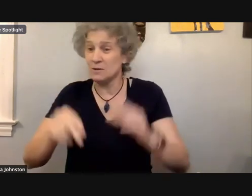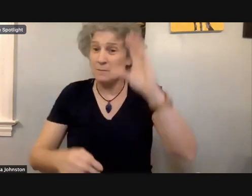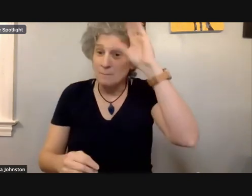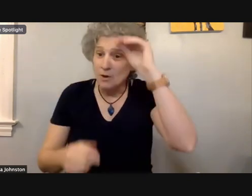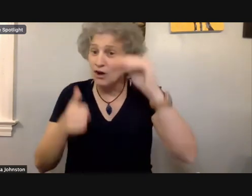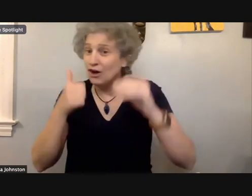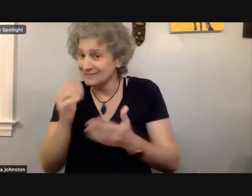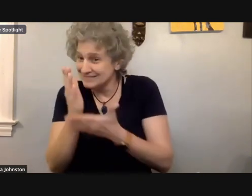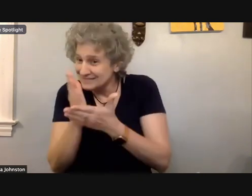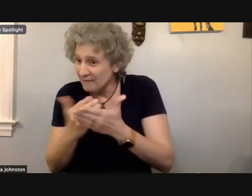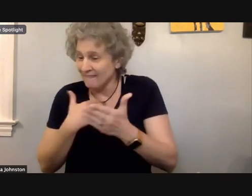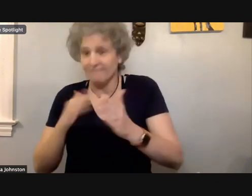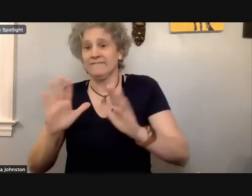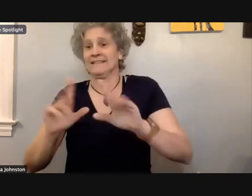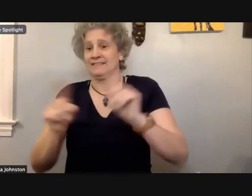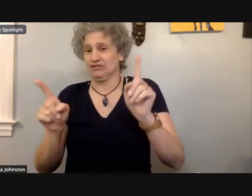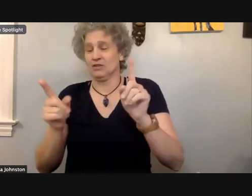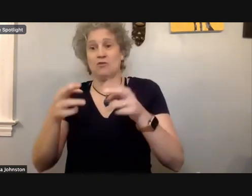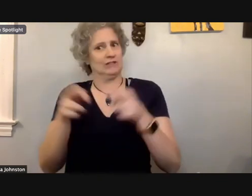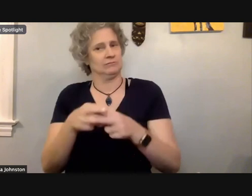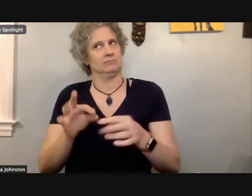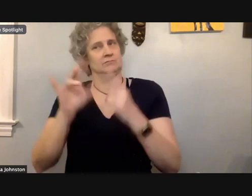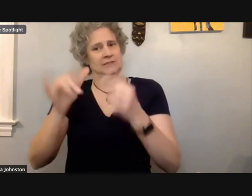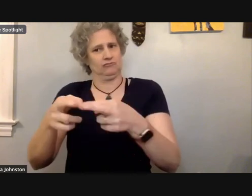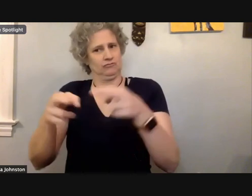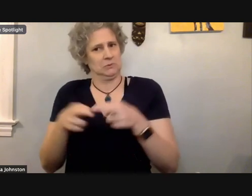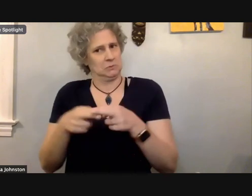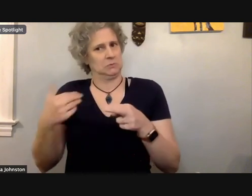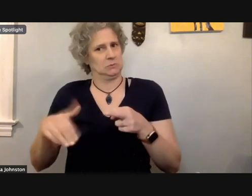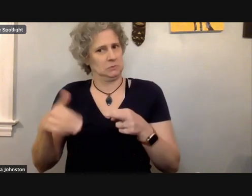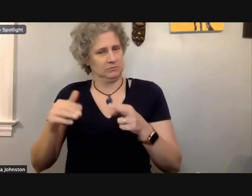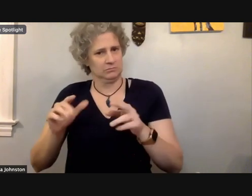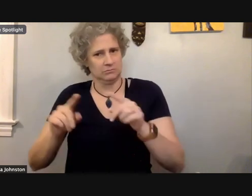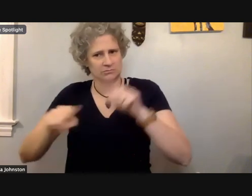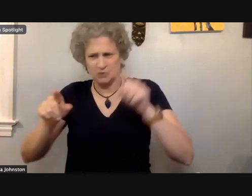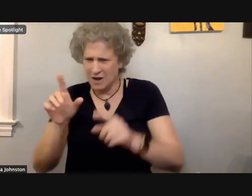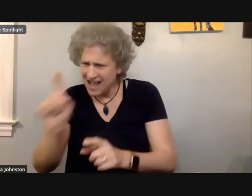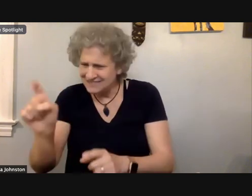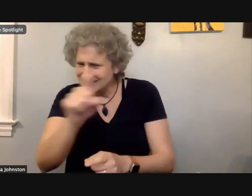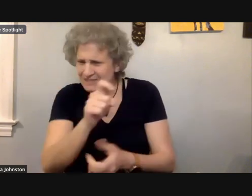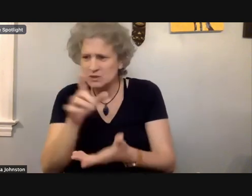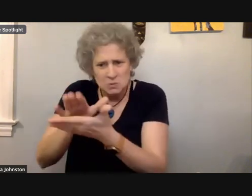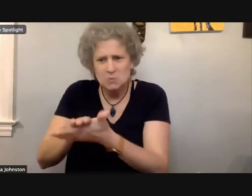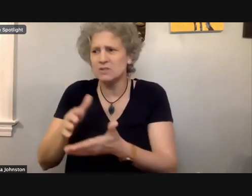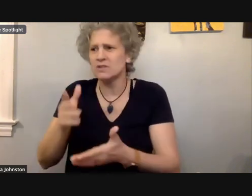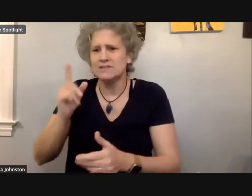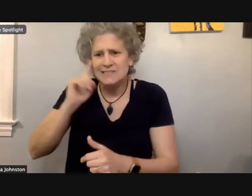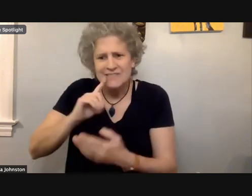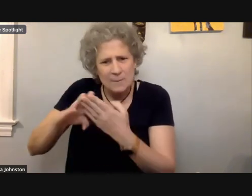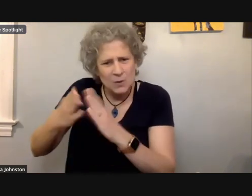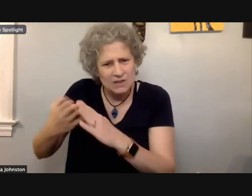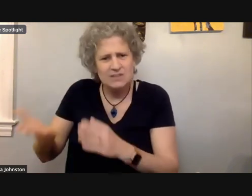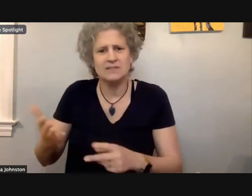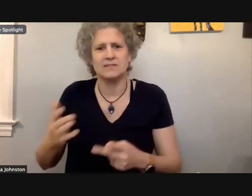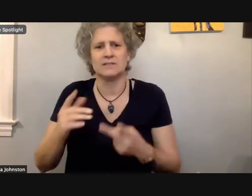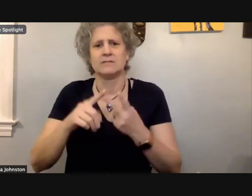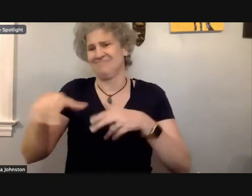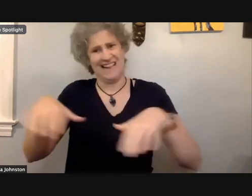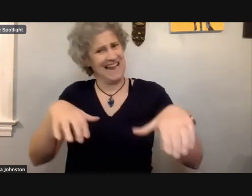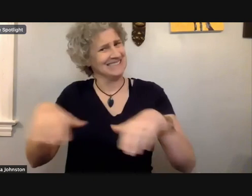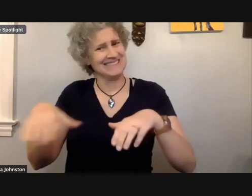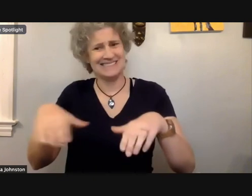vocabulary, and be cognizant of the variations that are out there. There are some variations in signs due to gender, due to age,